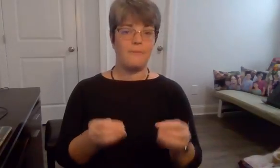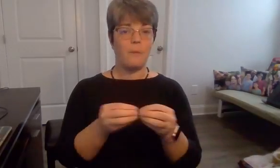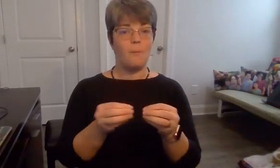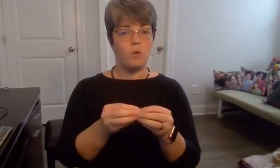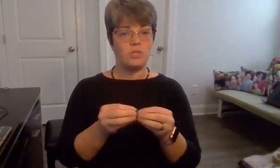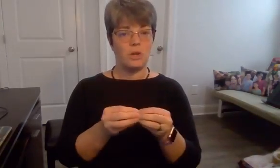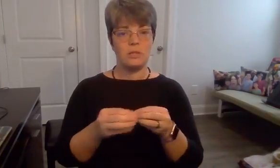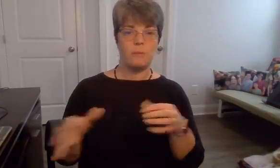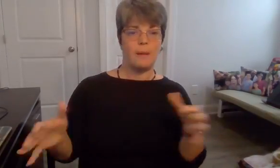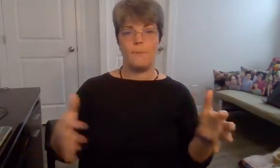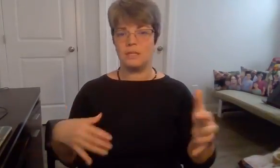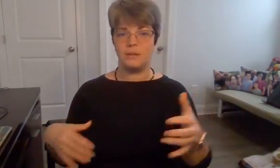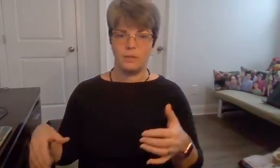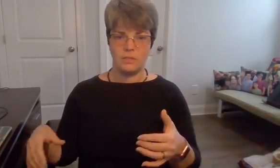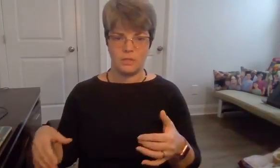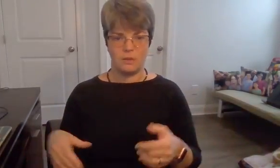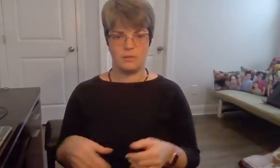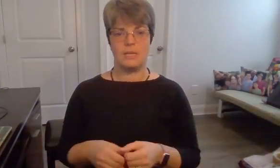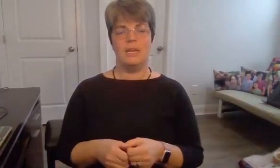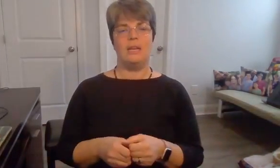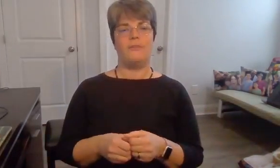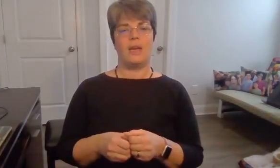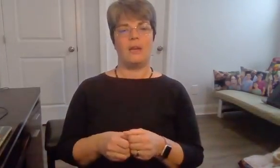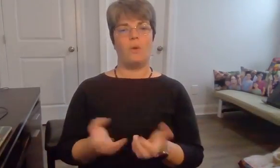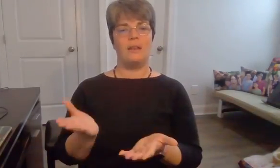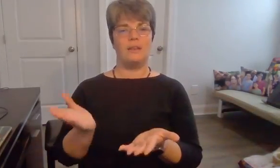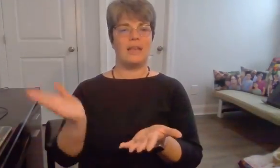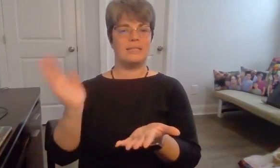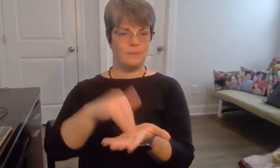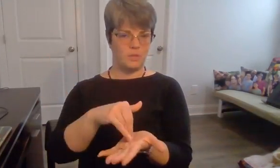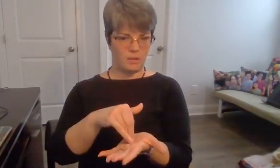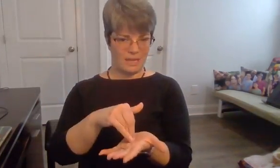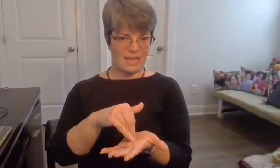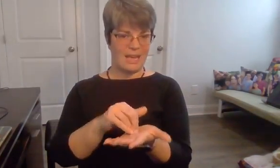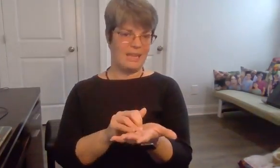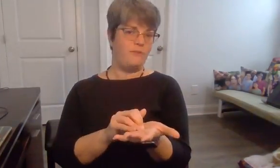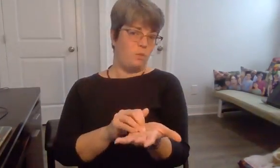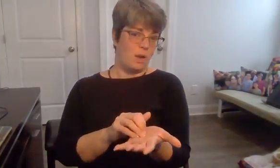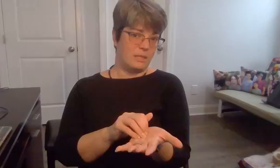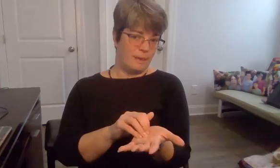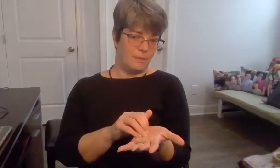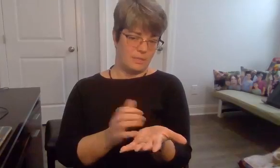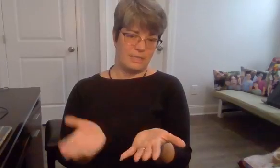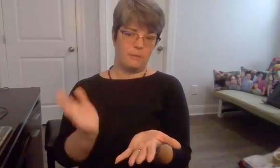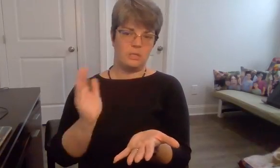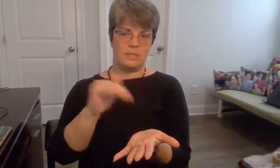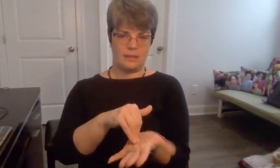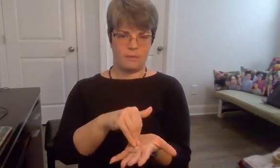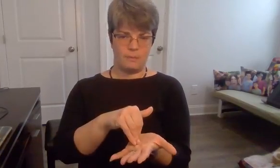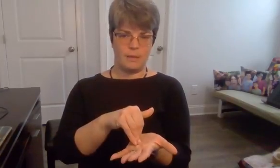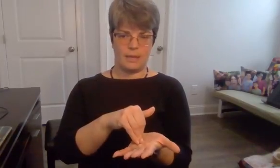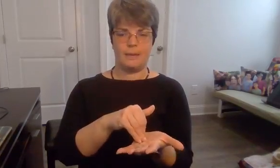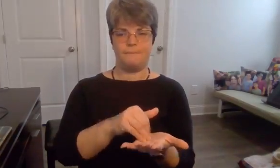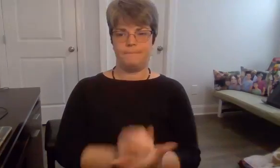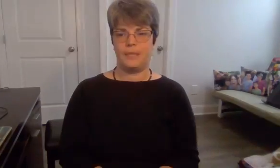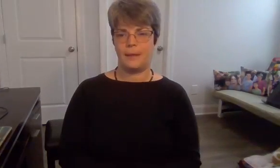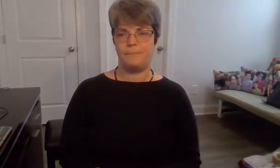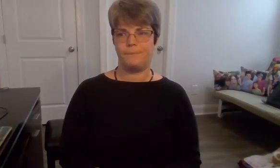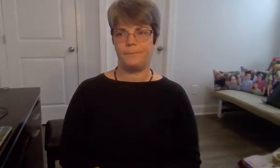I want more songs, I want more different songs. If I want that same song again, if you want to be able to distinguish, then that would be again.